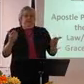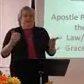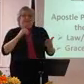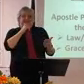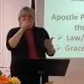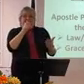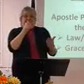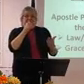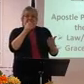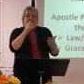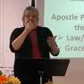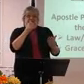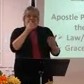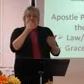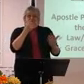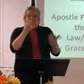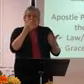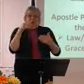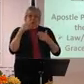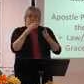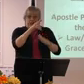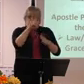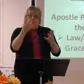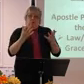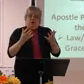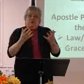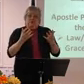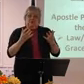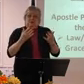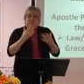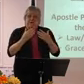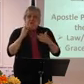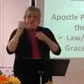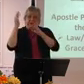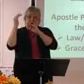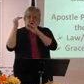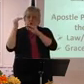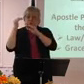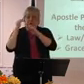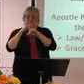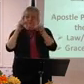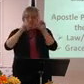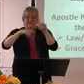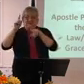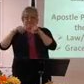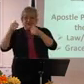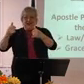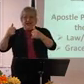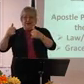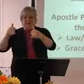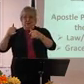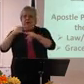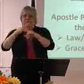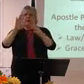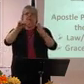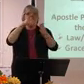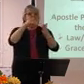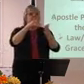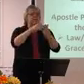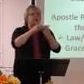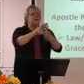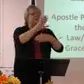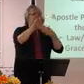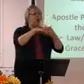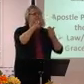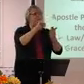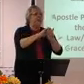did not turn out the way that you and I have hoped. But in the midst of all this,